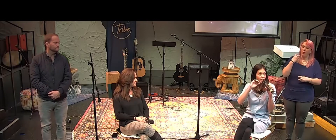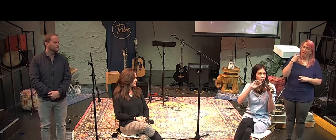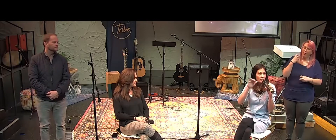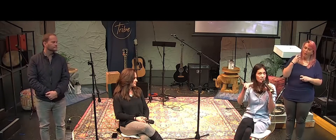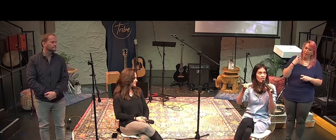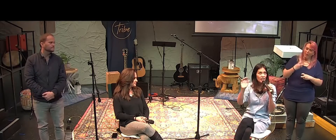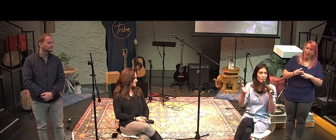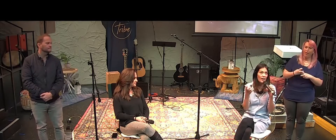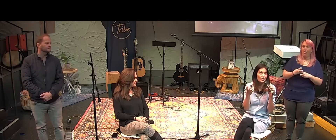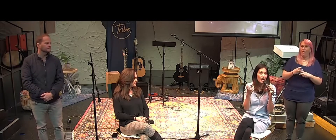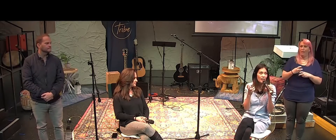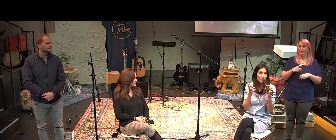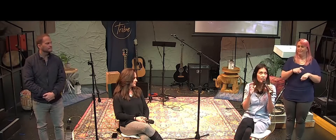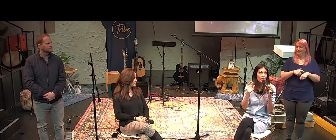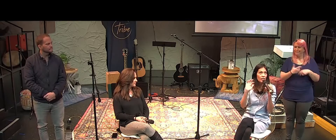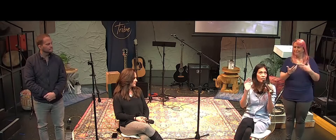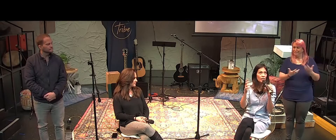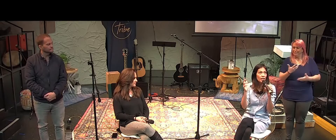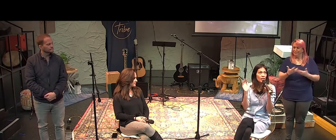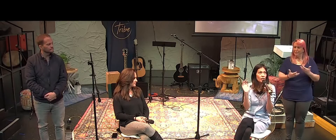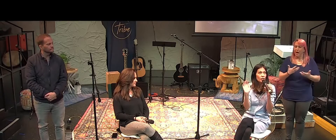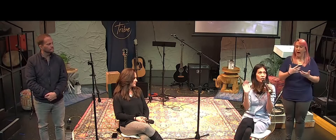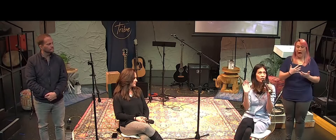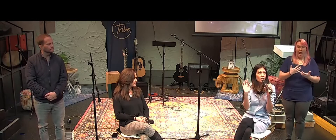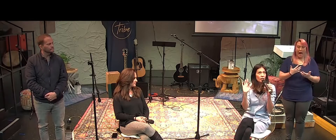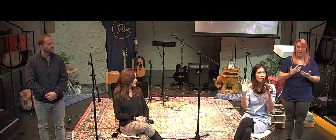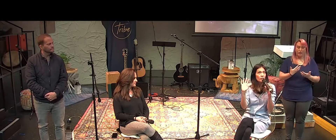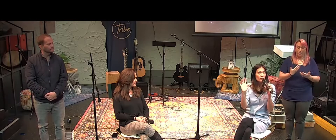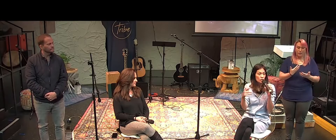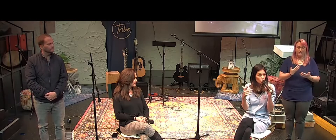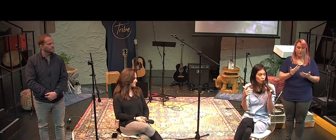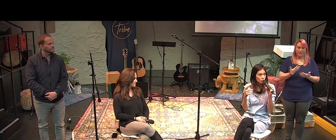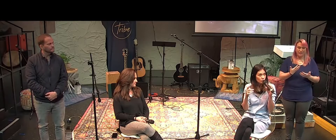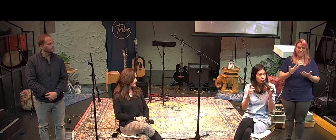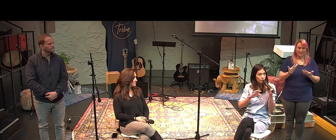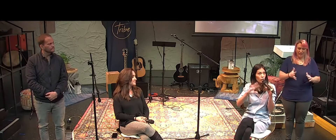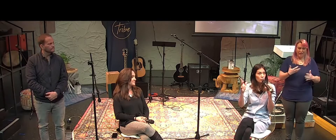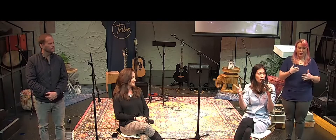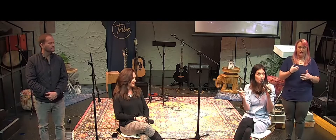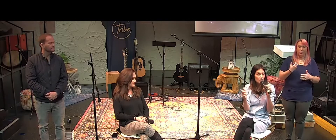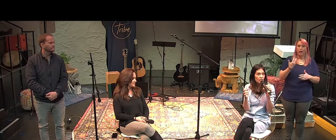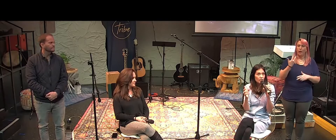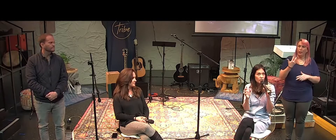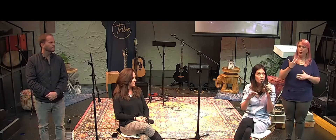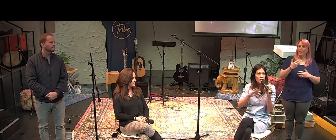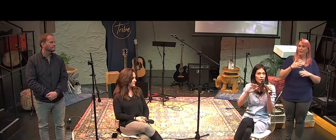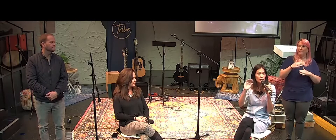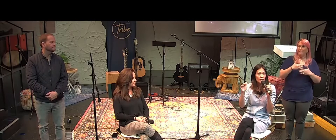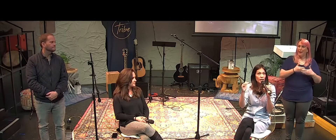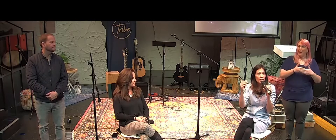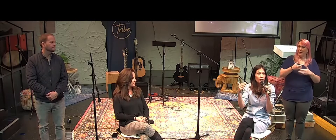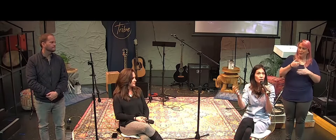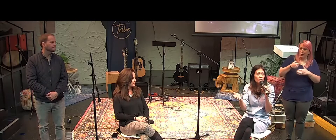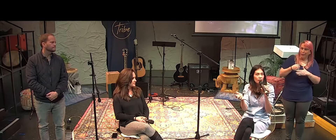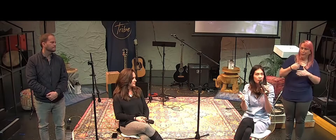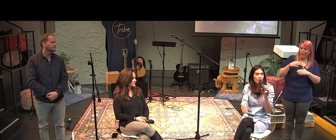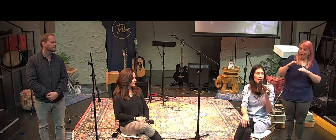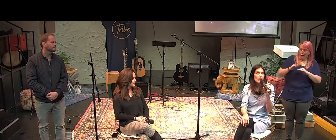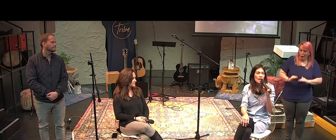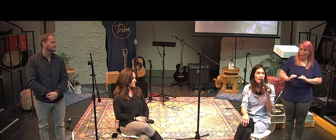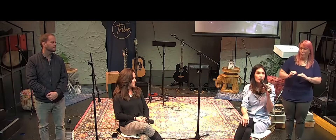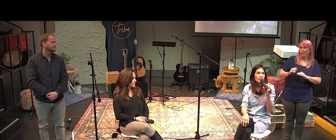life. I had just come out of having three under two for almost a year. So now I had three under